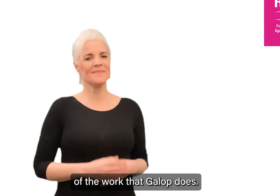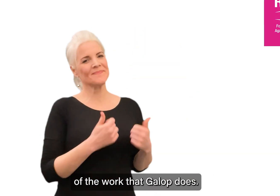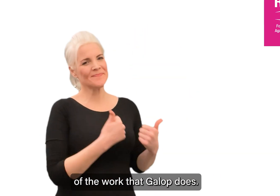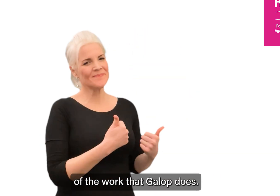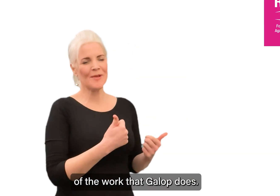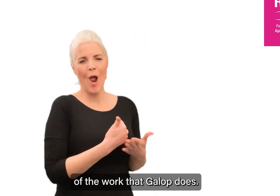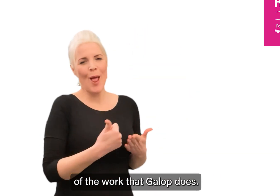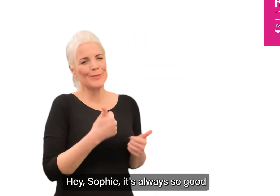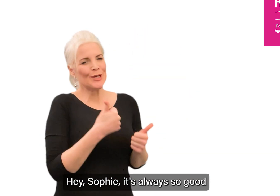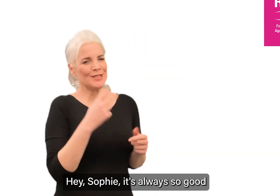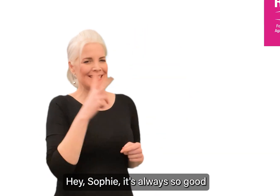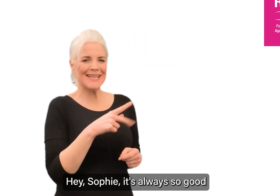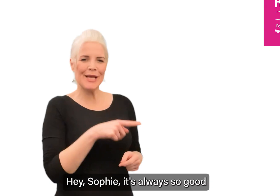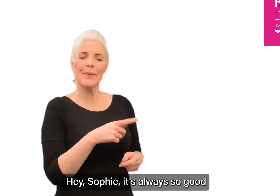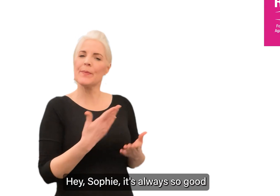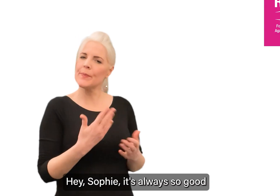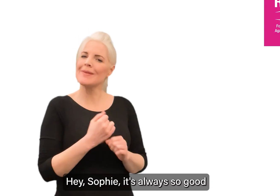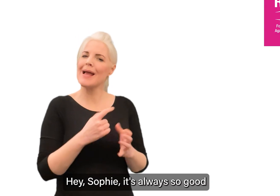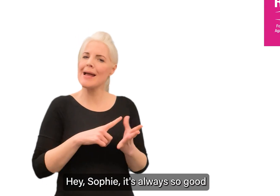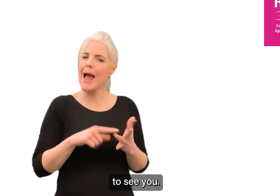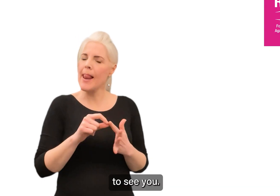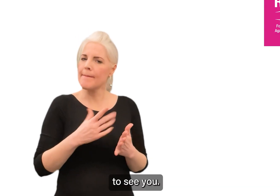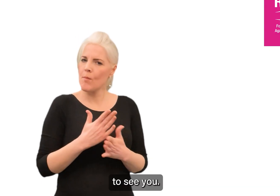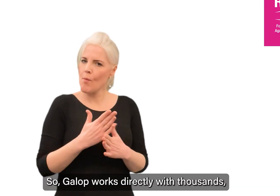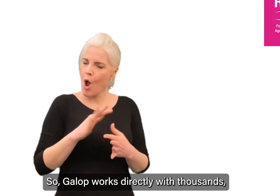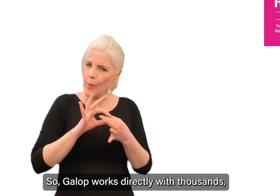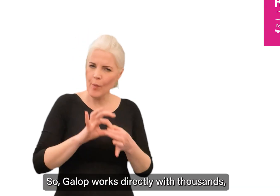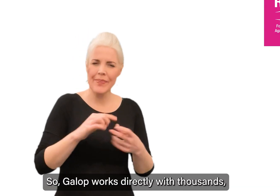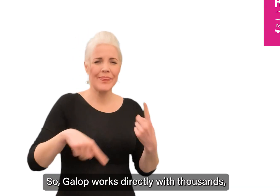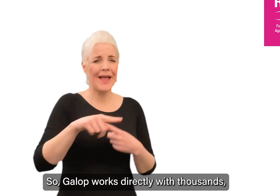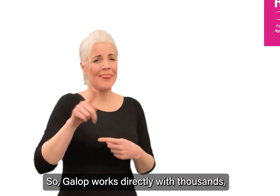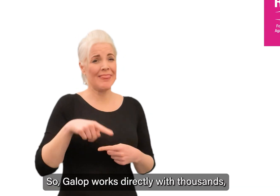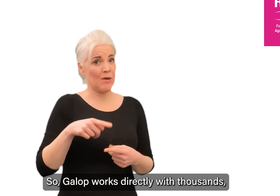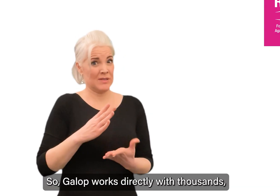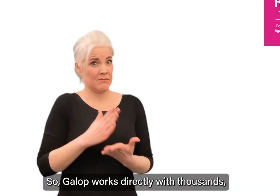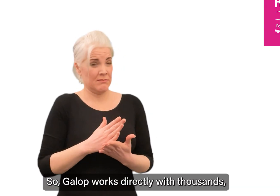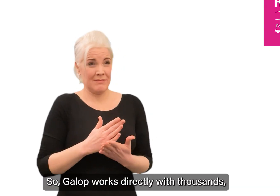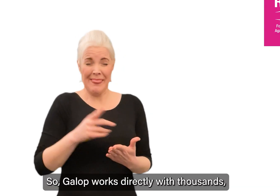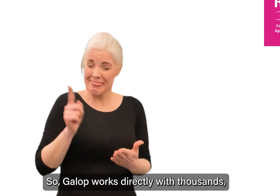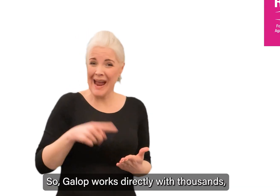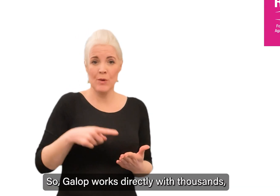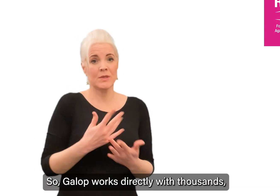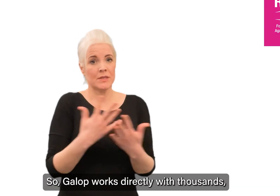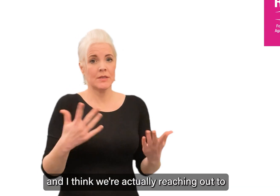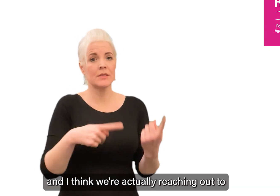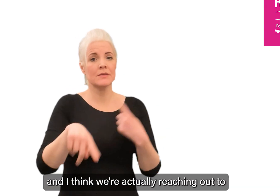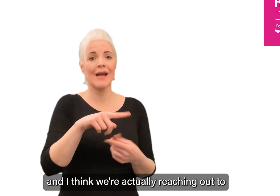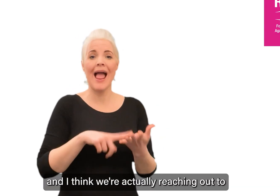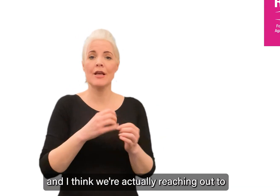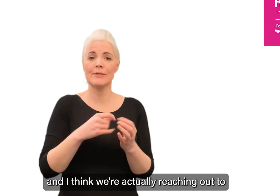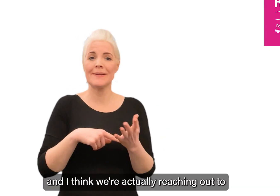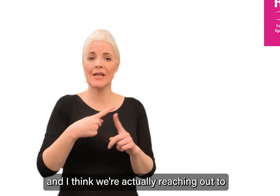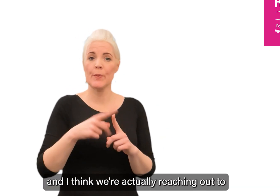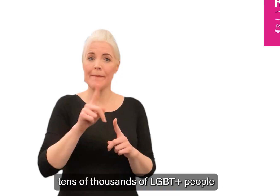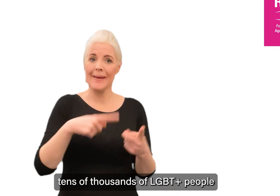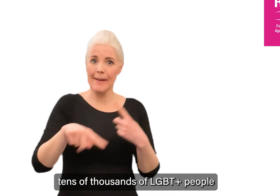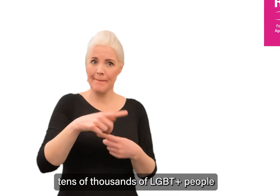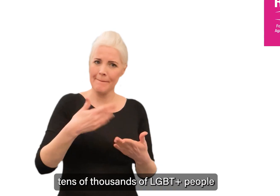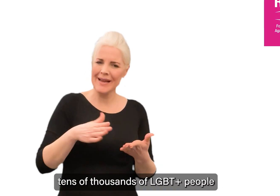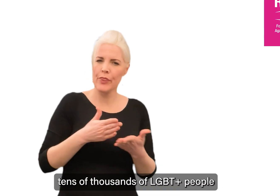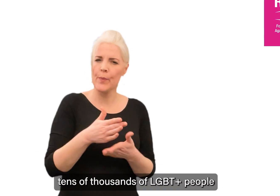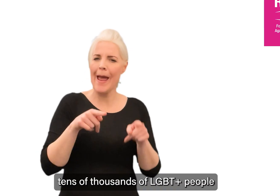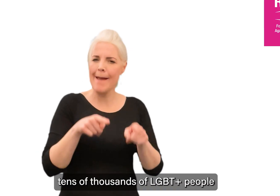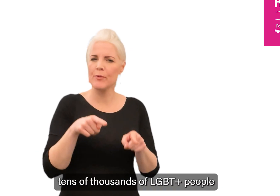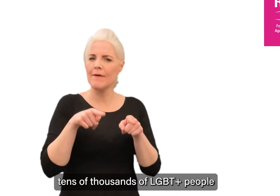does? Hey, Sophie, it's always so good to see you. So, Gallup works directly with thousands, and I think we're actually edging up to like tens